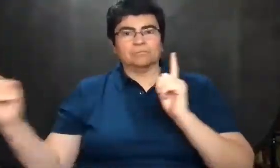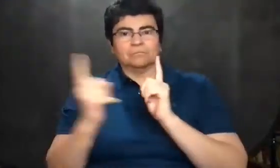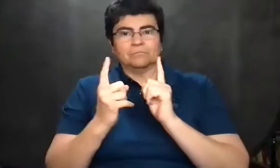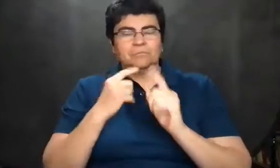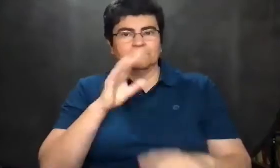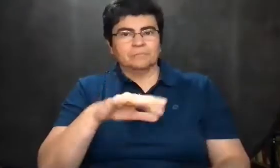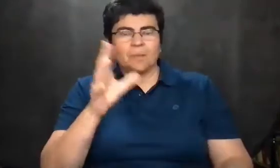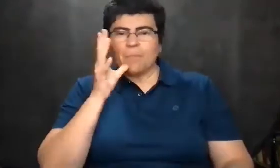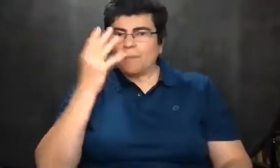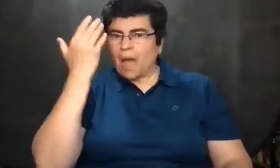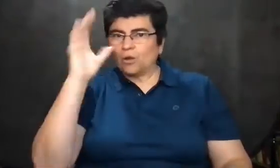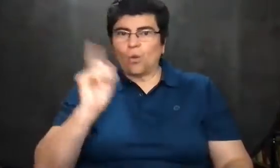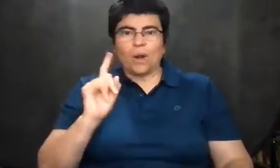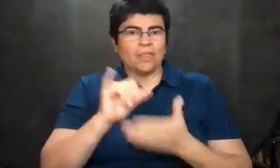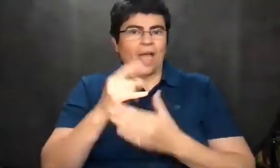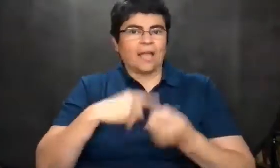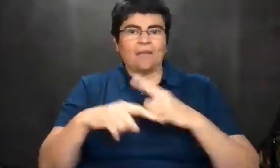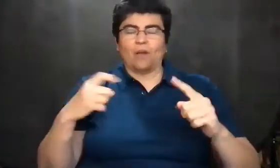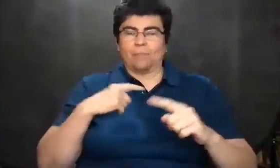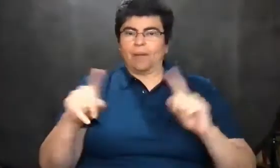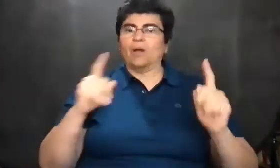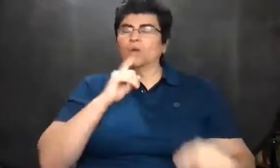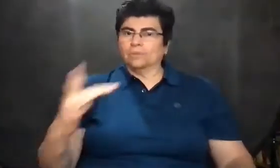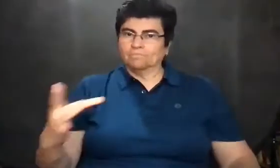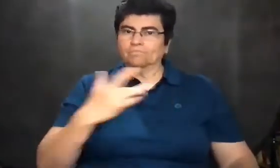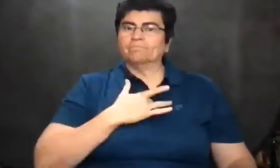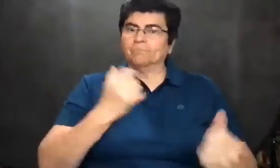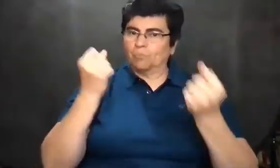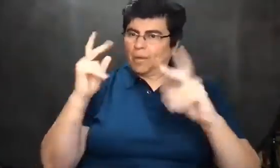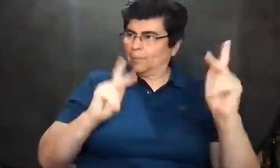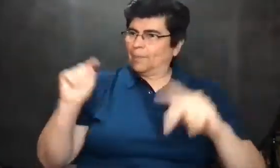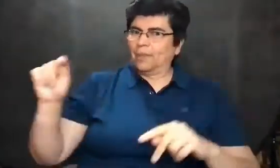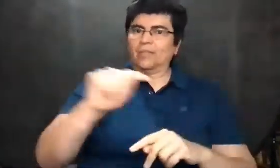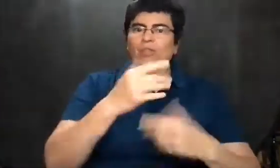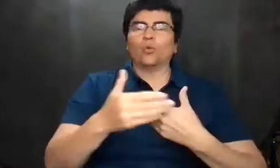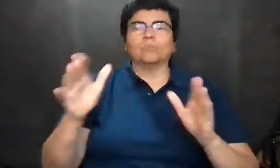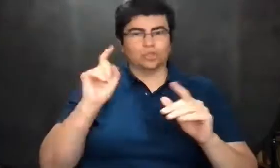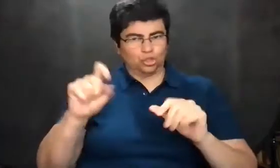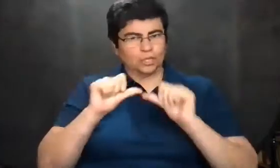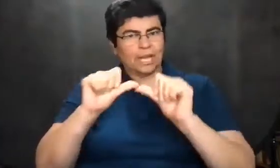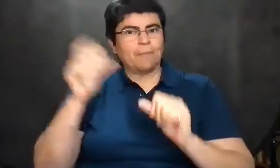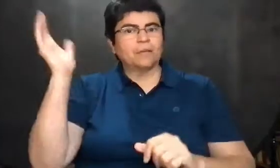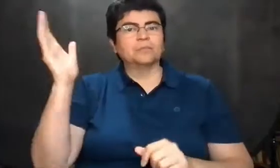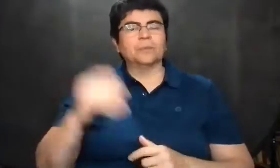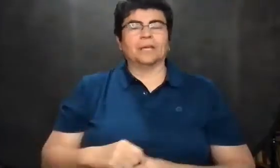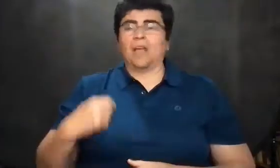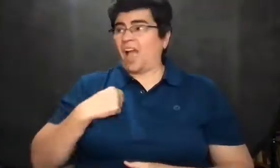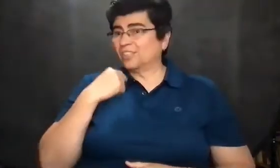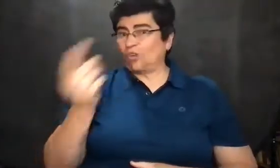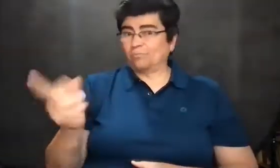that came from. He said, but it really touched a lot of people in the room. And he said, you should keep on doing it. And I said to him, you know, that's a gift from